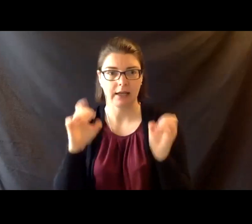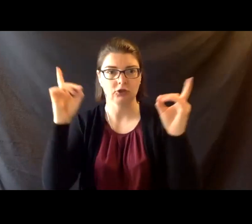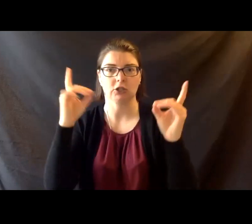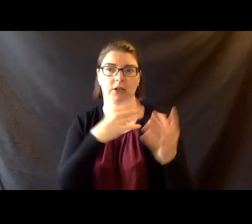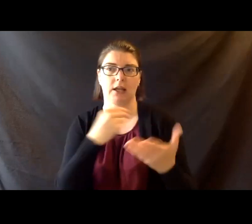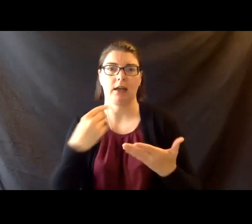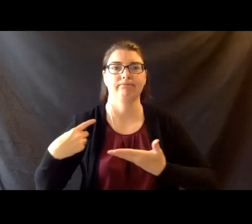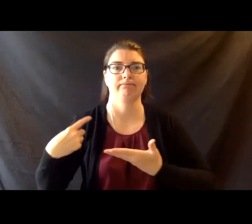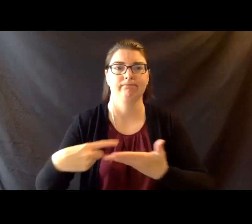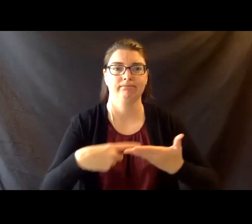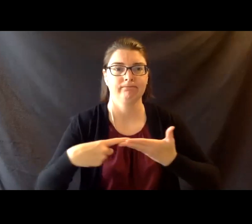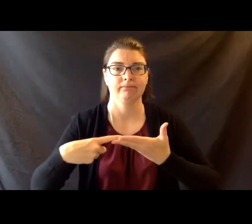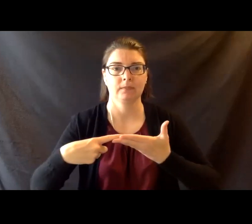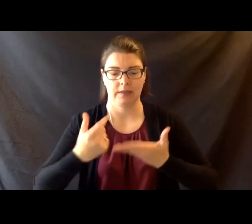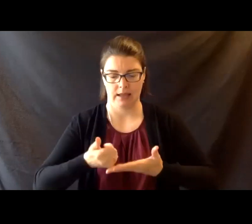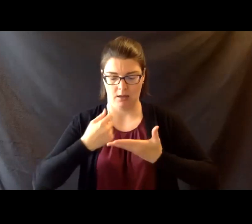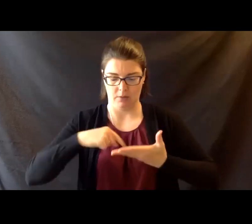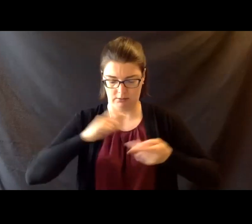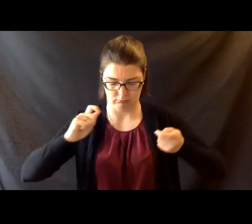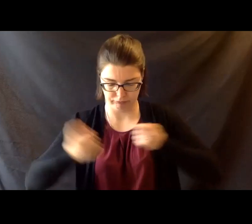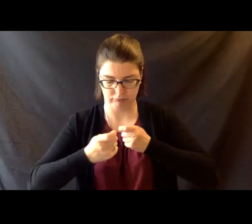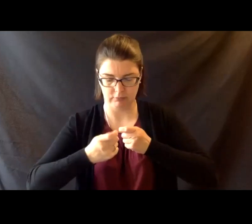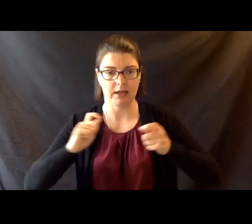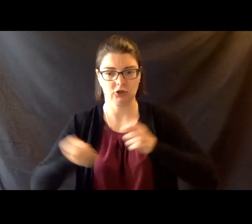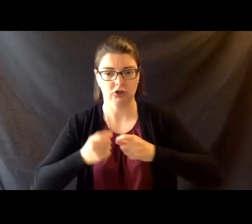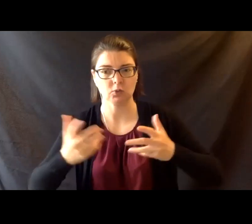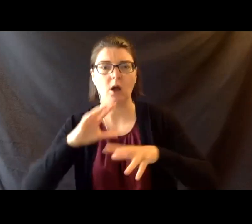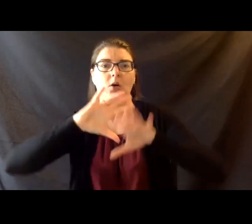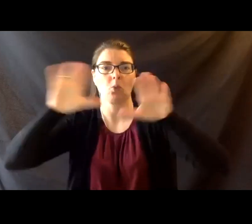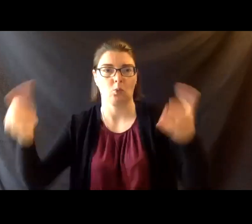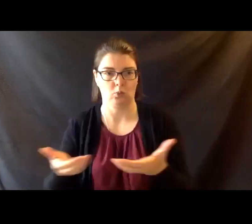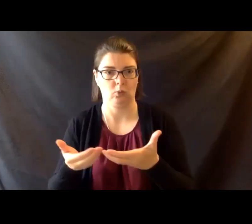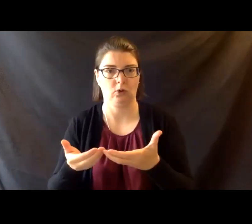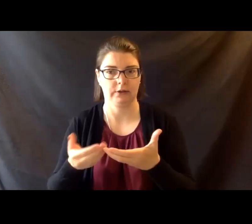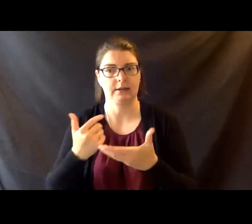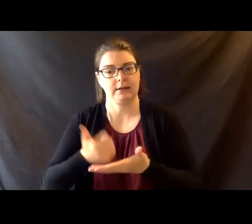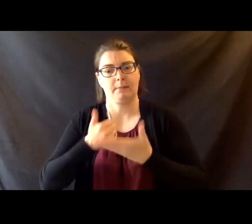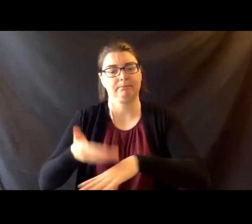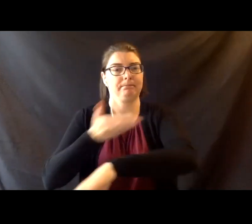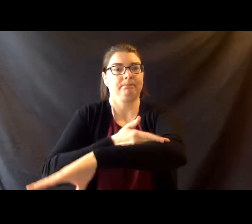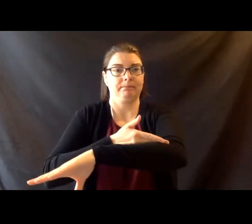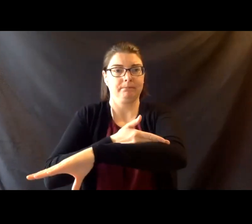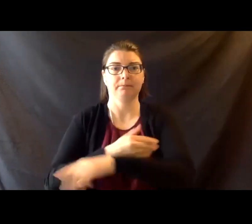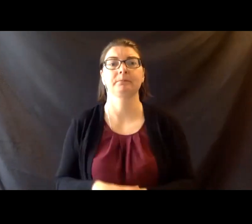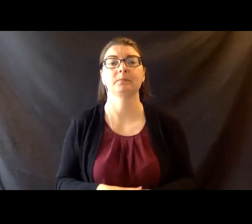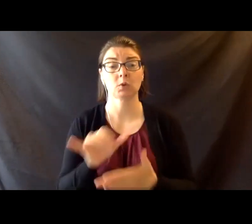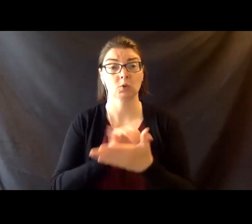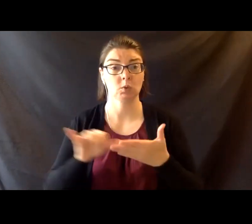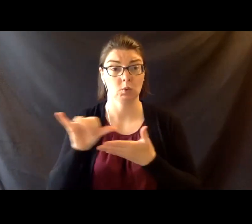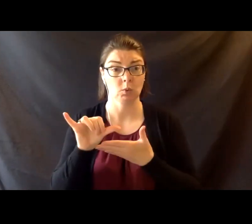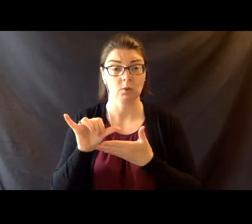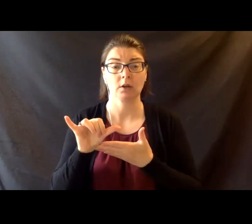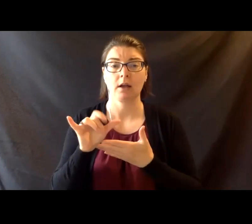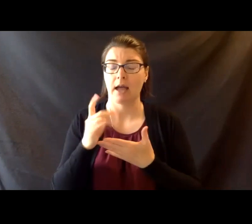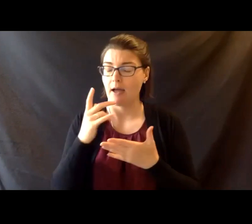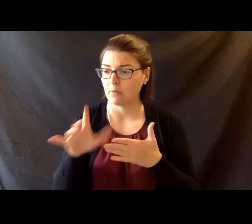to transform ourselves and the world around us for the better. At York, we combine groundbreaking scholarship,